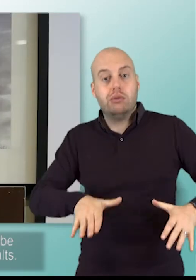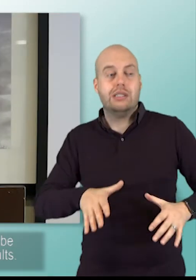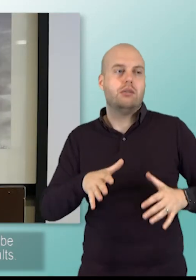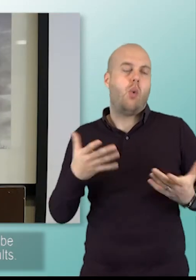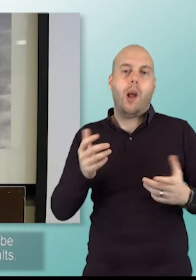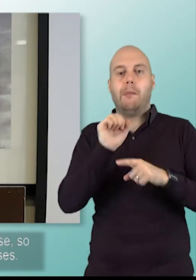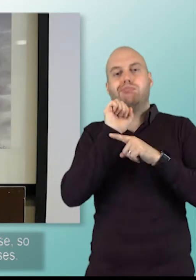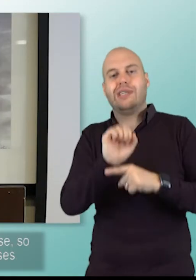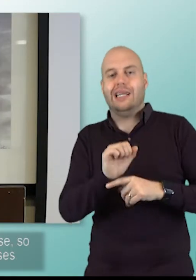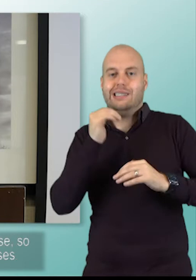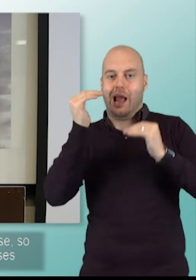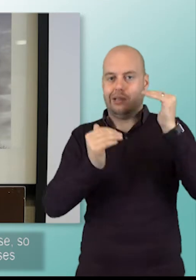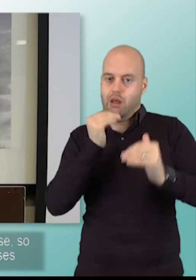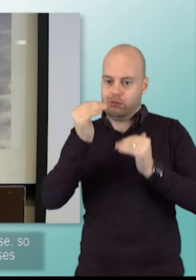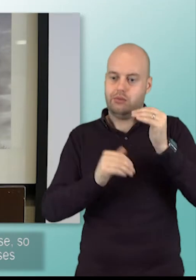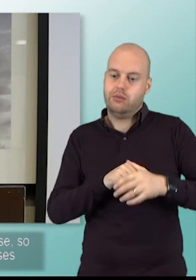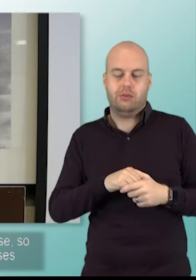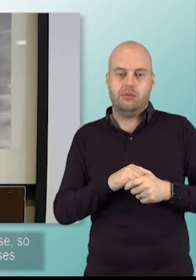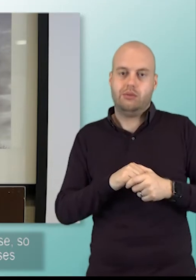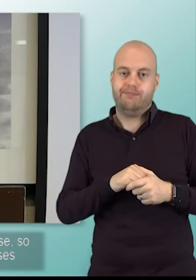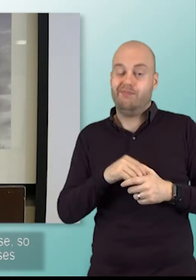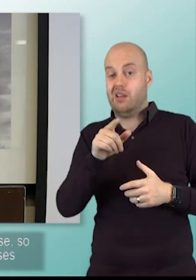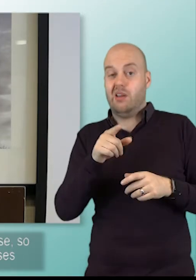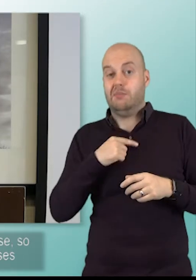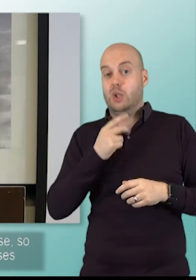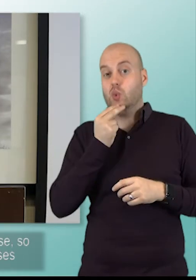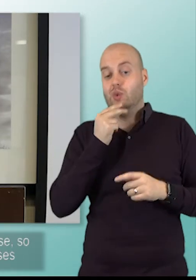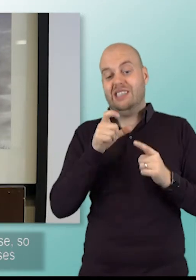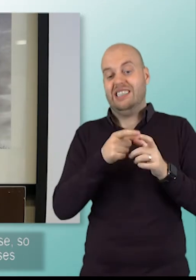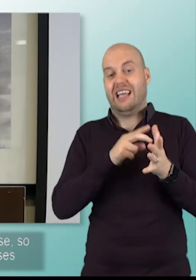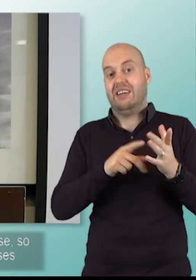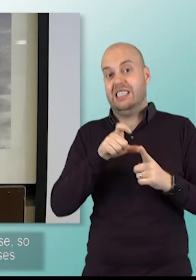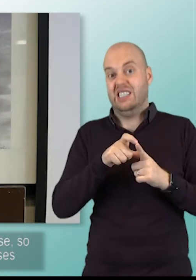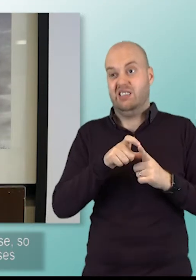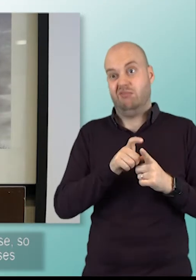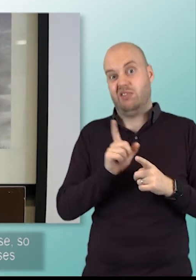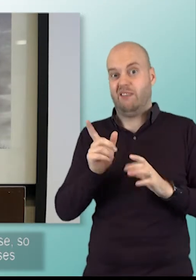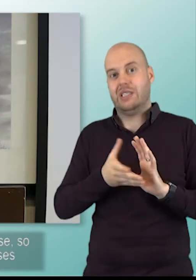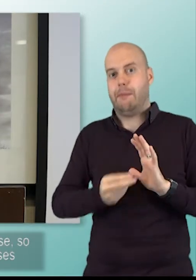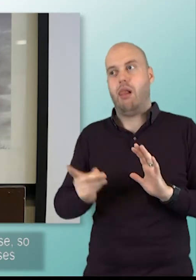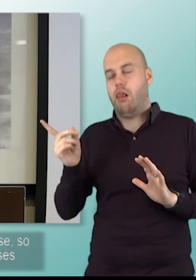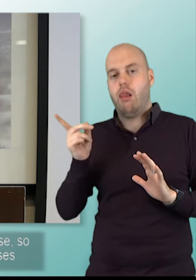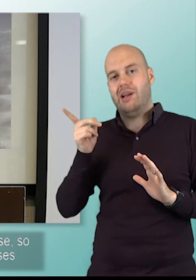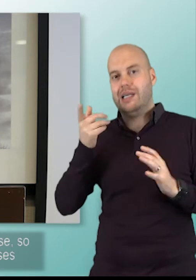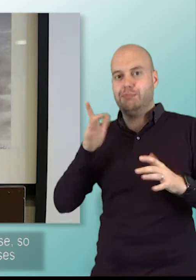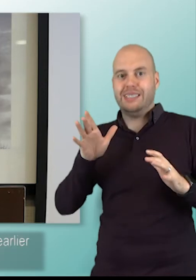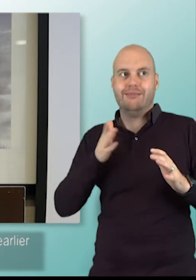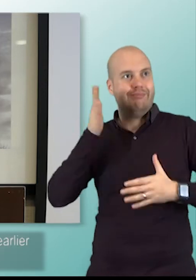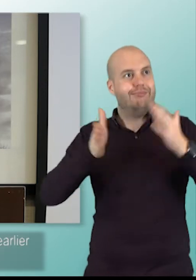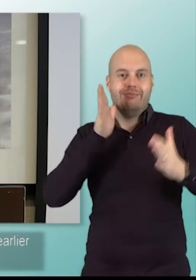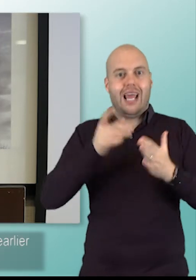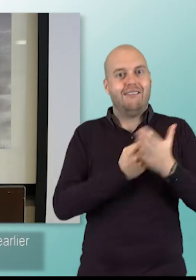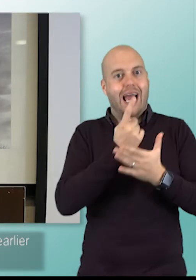protected adults. So I keep picking on David here when I'm doing these. So he's been doing a wide selection of criminal offences over the